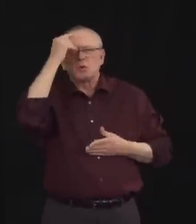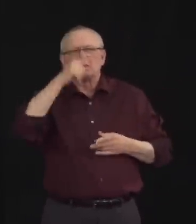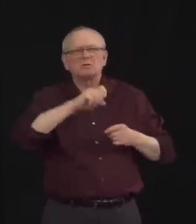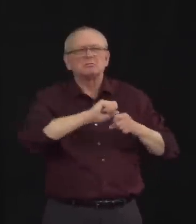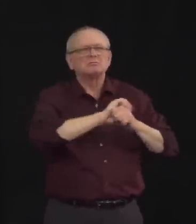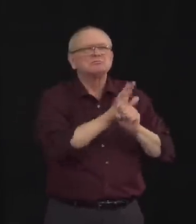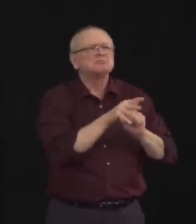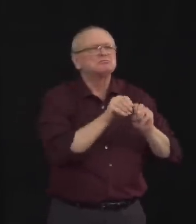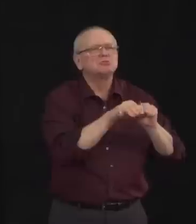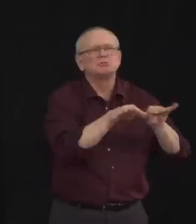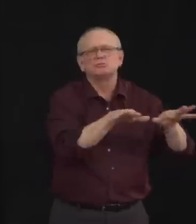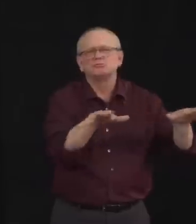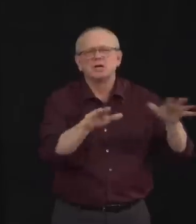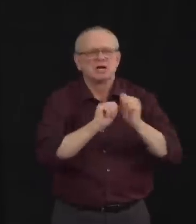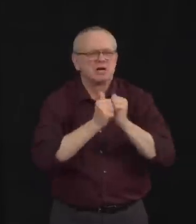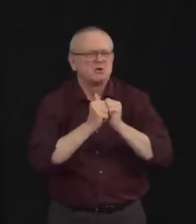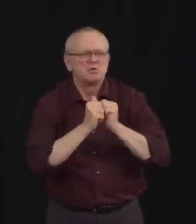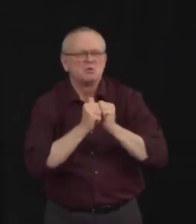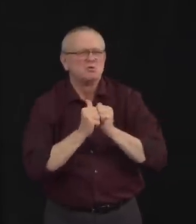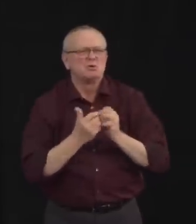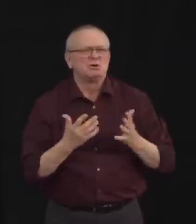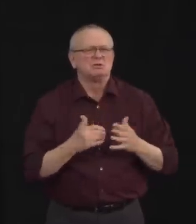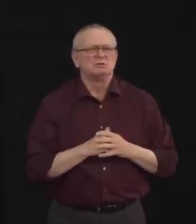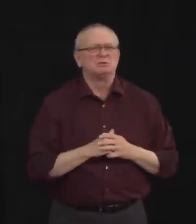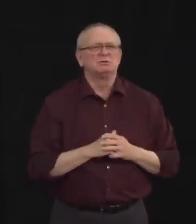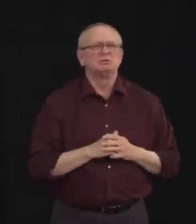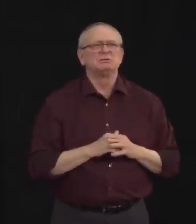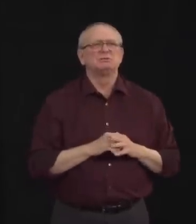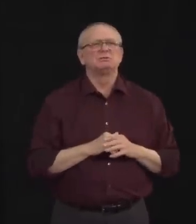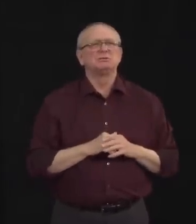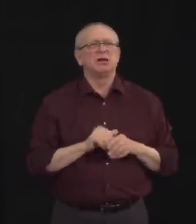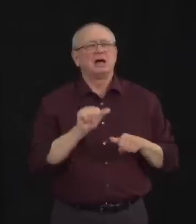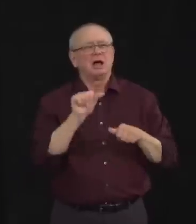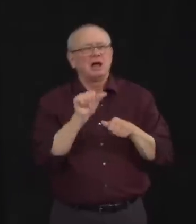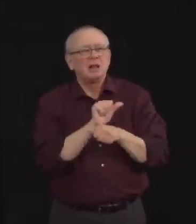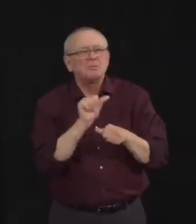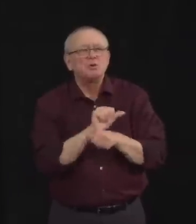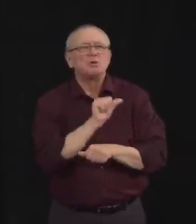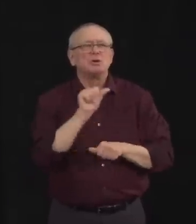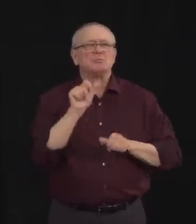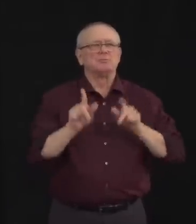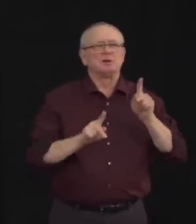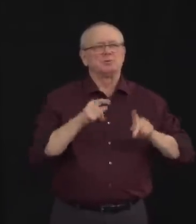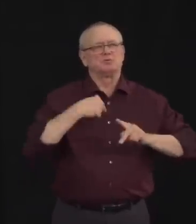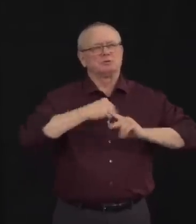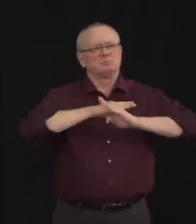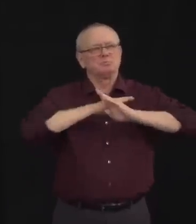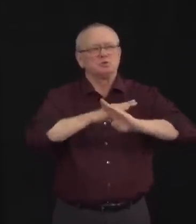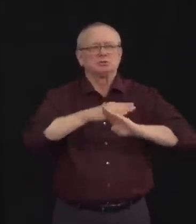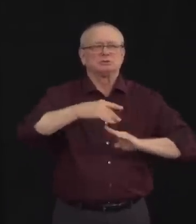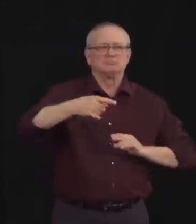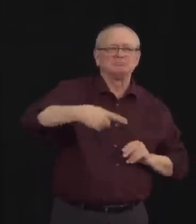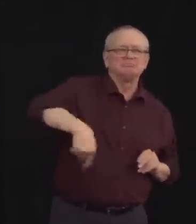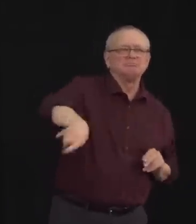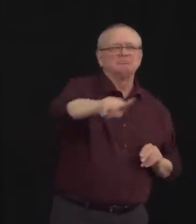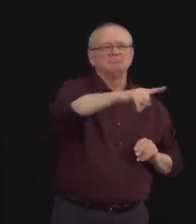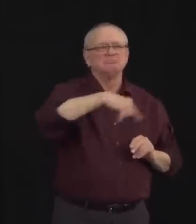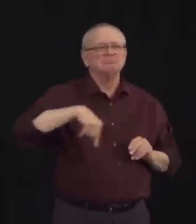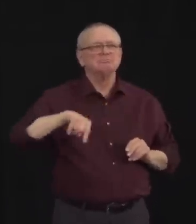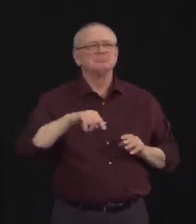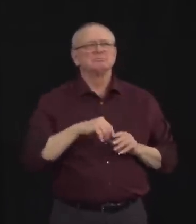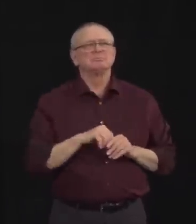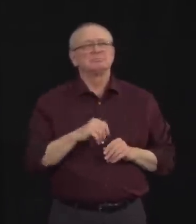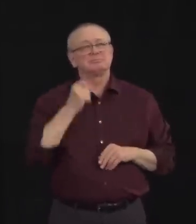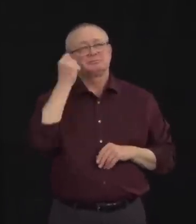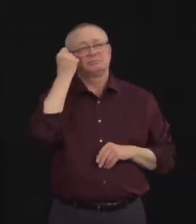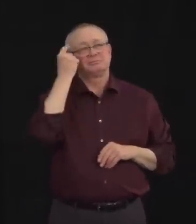balance the intertwined goals of protecting Albertans from spread of COVID-19 while cautiously enhancing social and economic